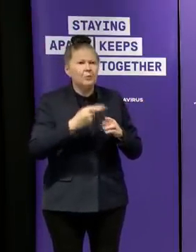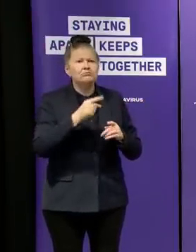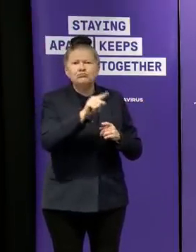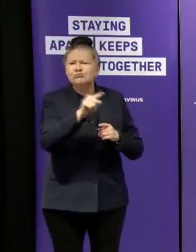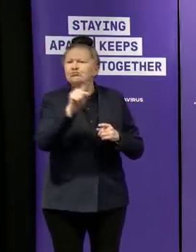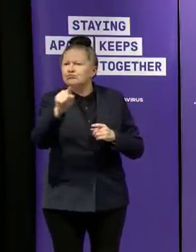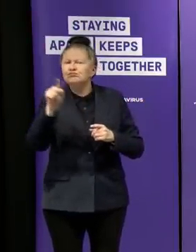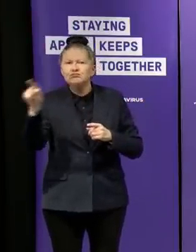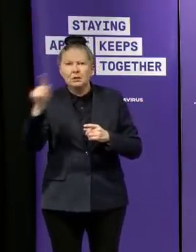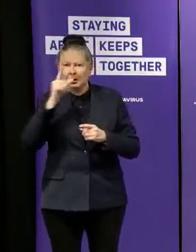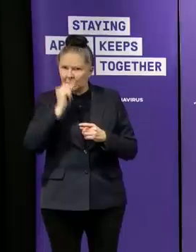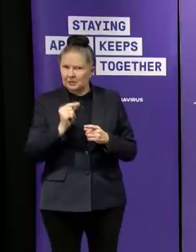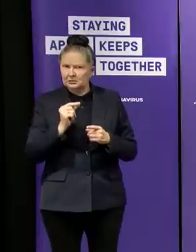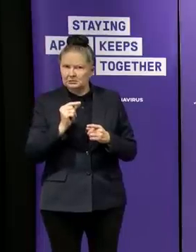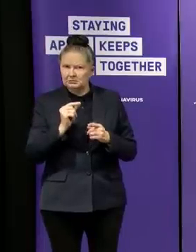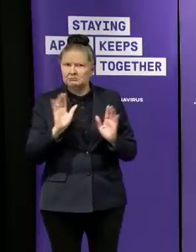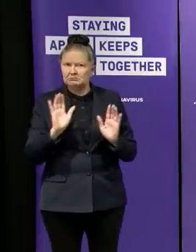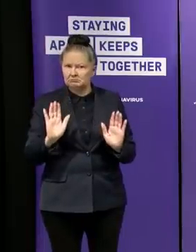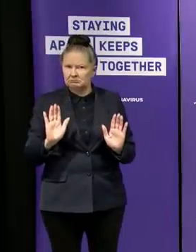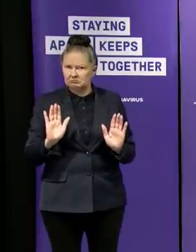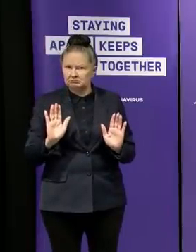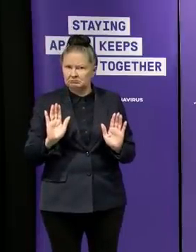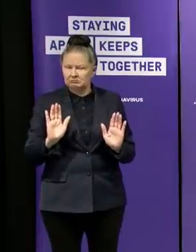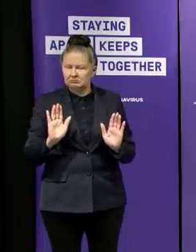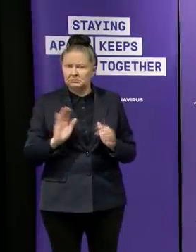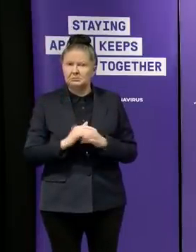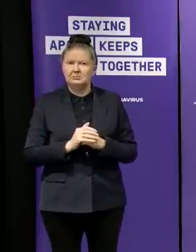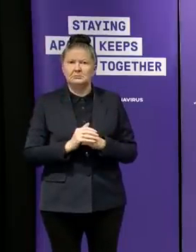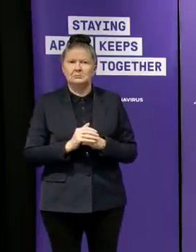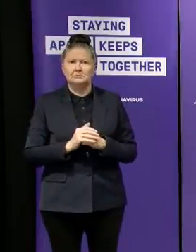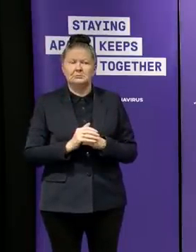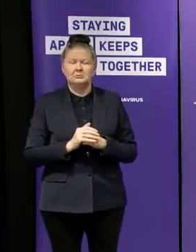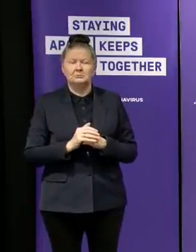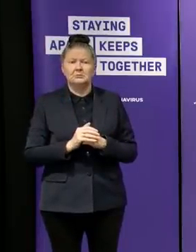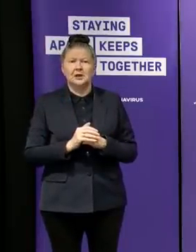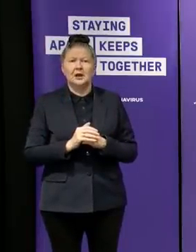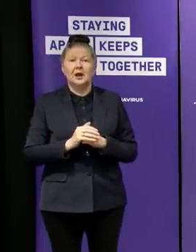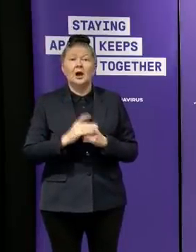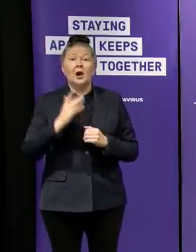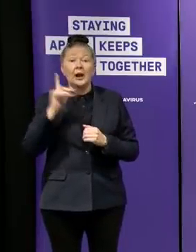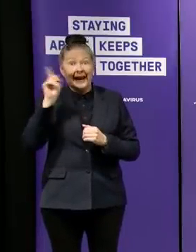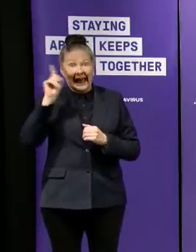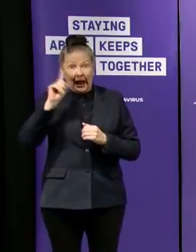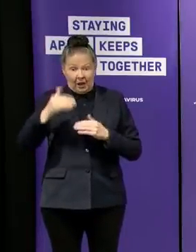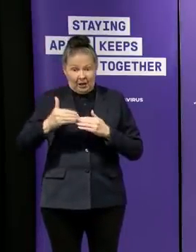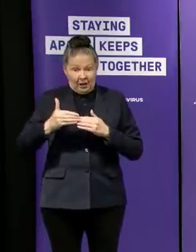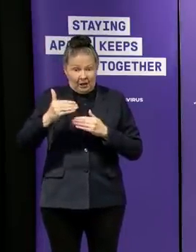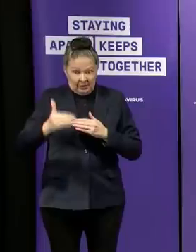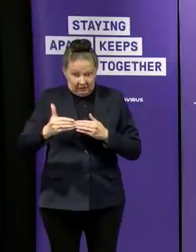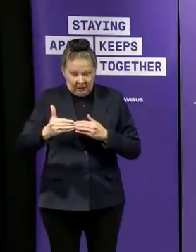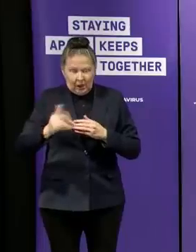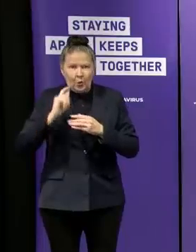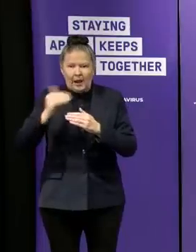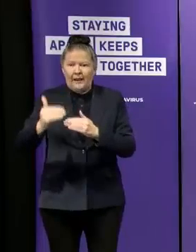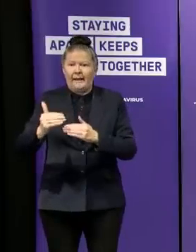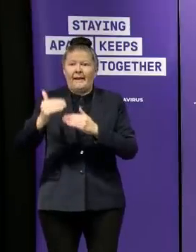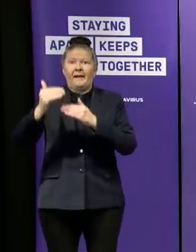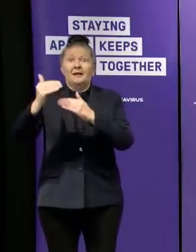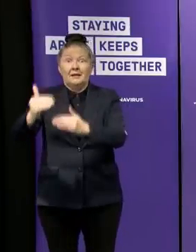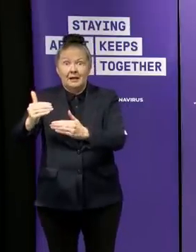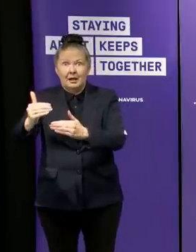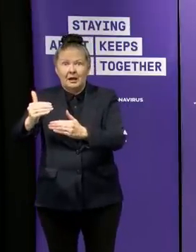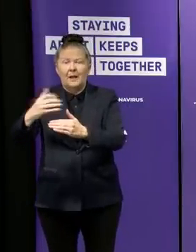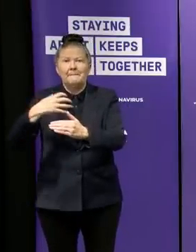formal position will be in the next step, where there's a much greater freedom